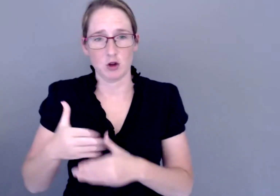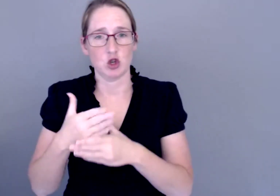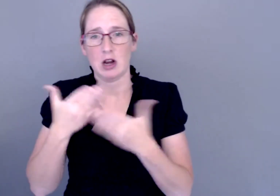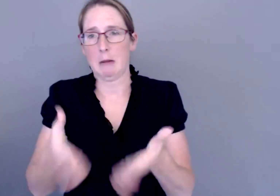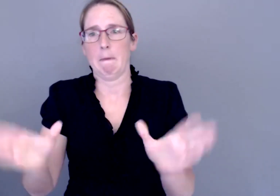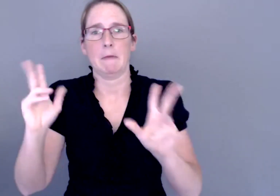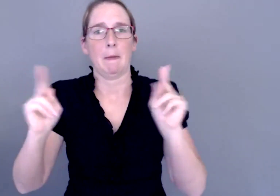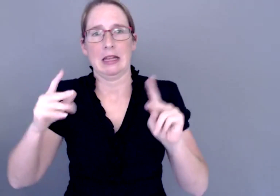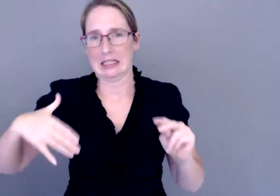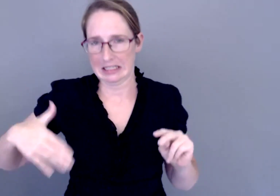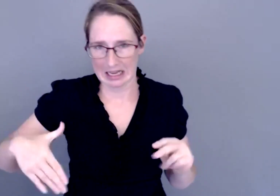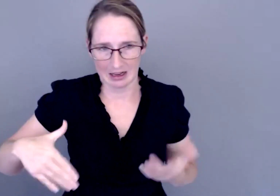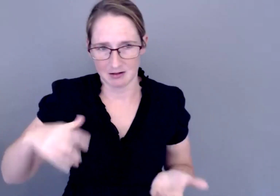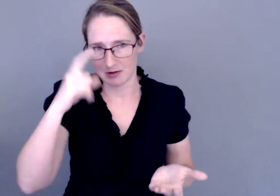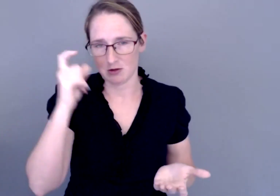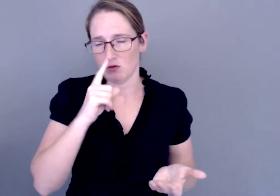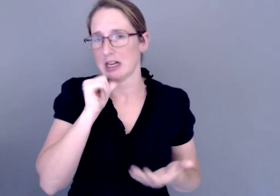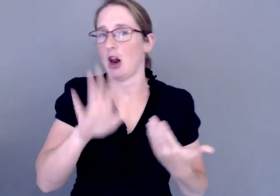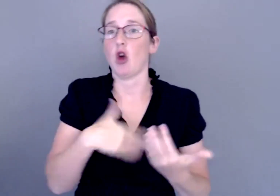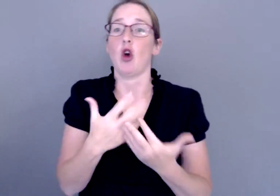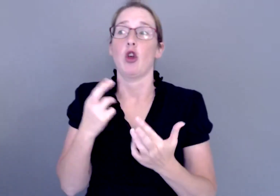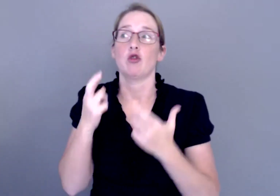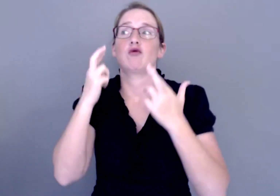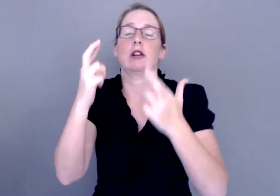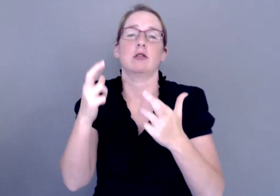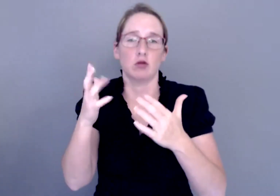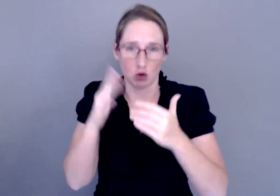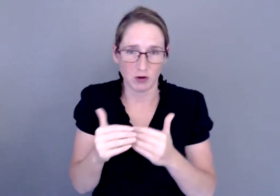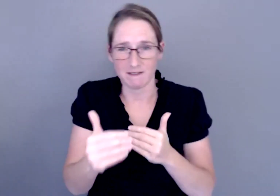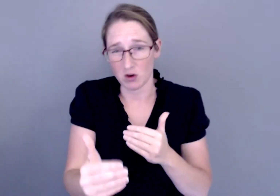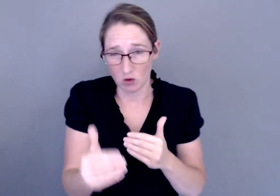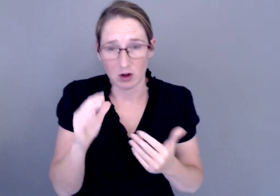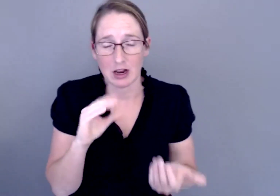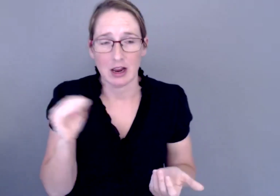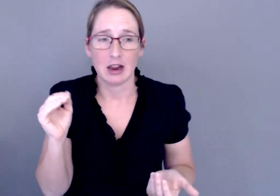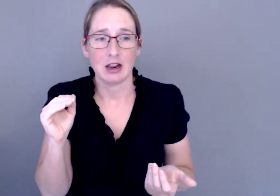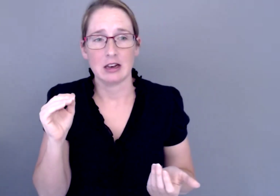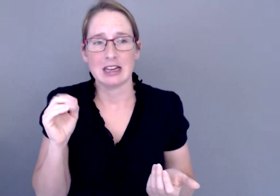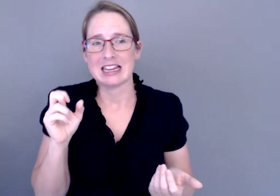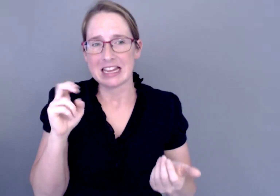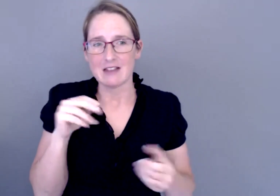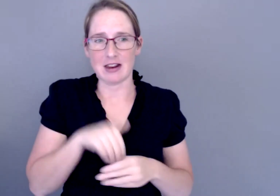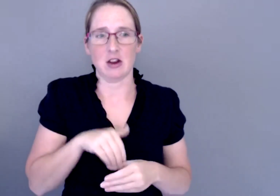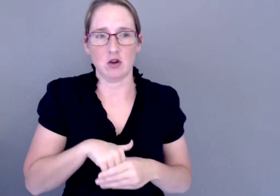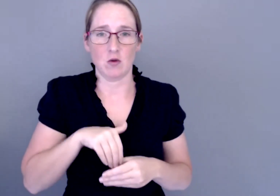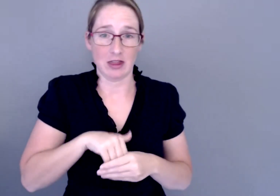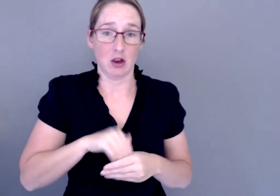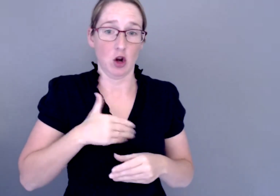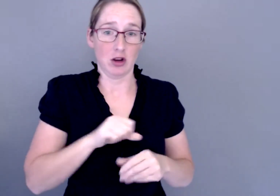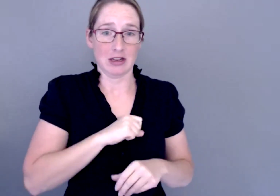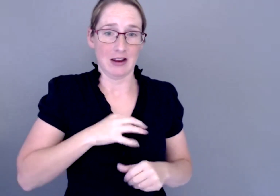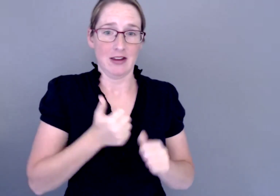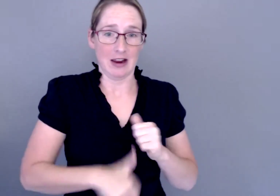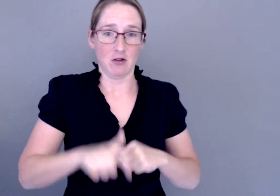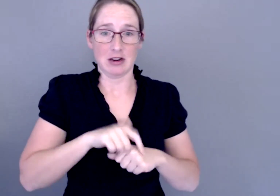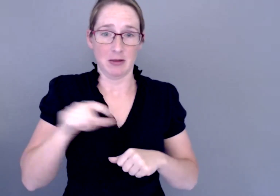just because not all the recommendations are moving forward. And even internally within our staff, every time it